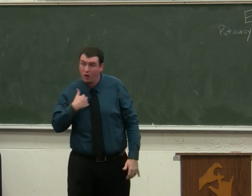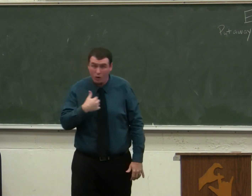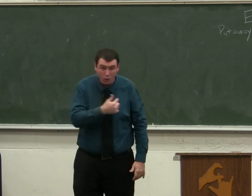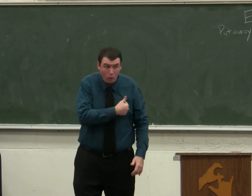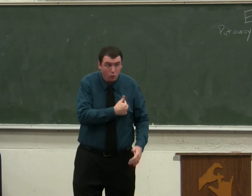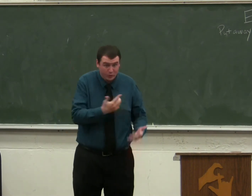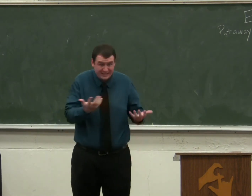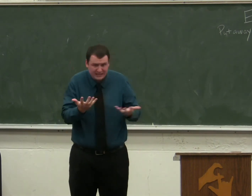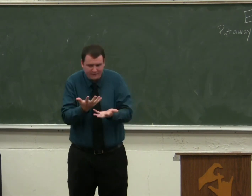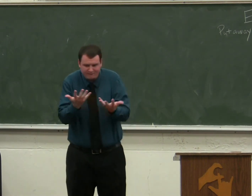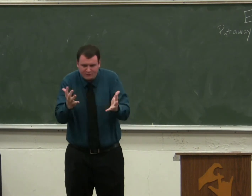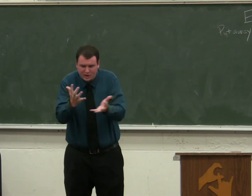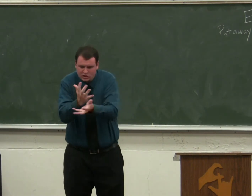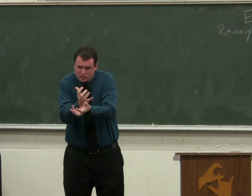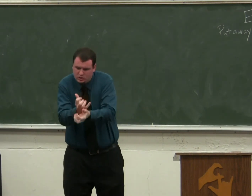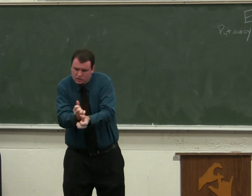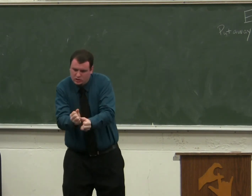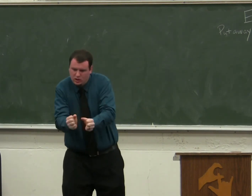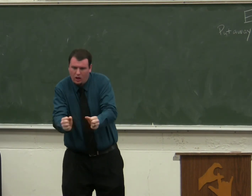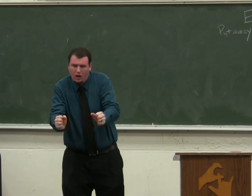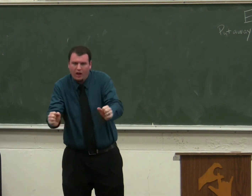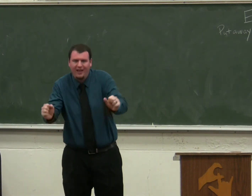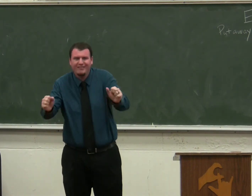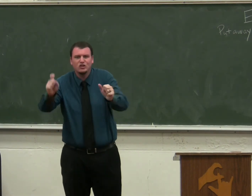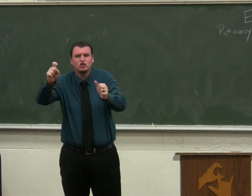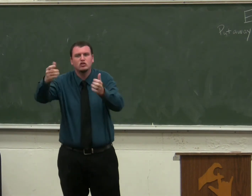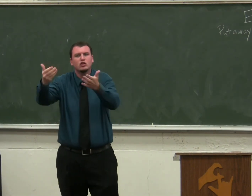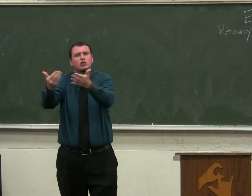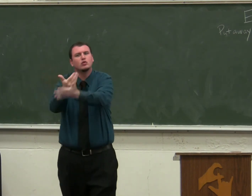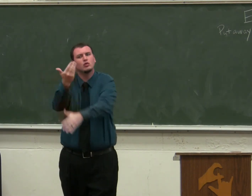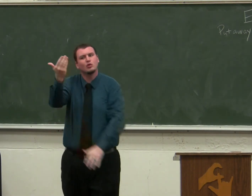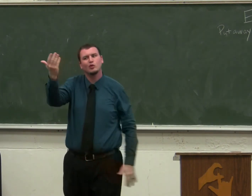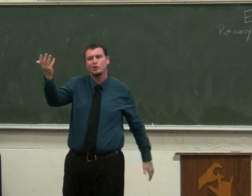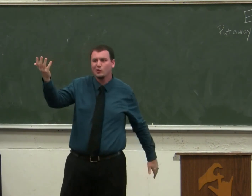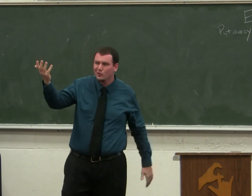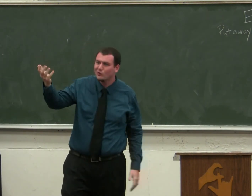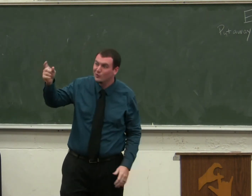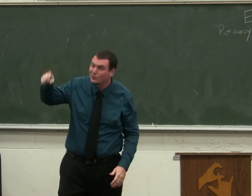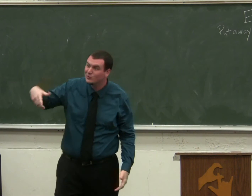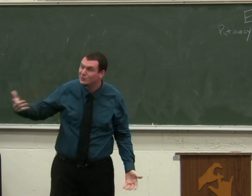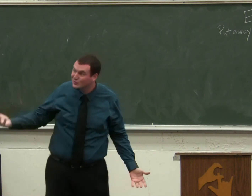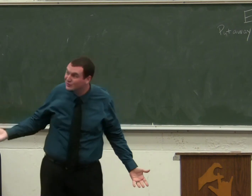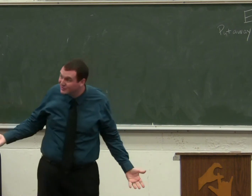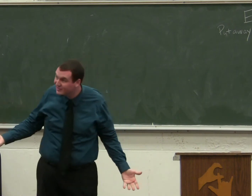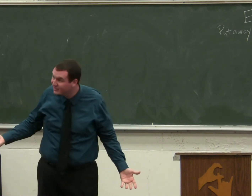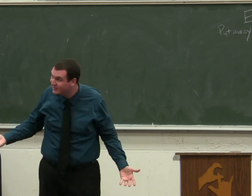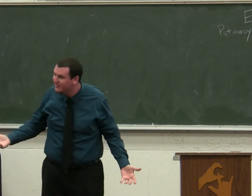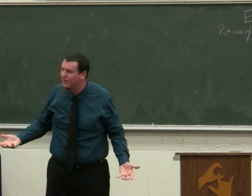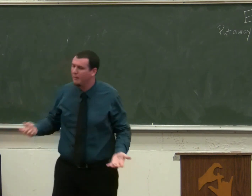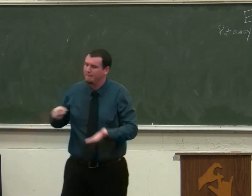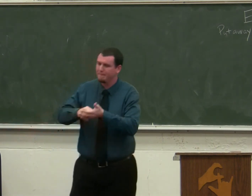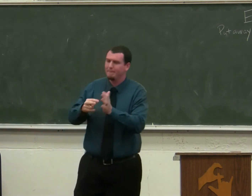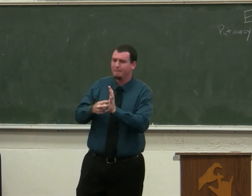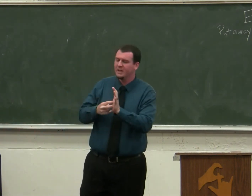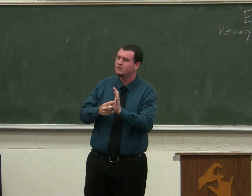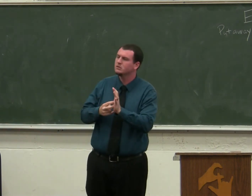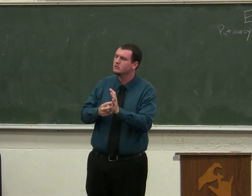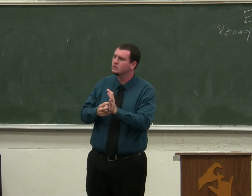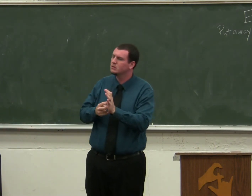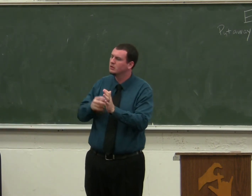You start out just arguing a little bit, and then it just increases and gets into a big deal. But now that we're saved,